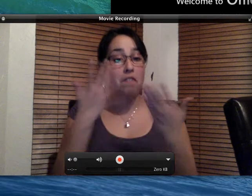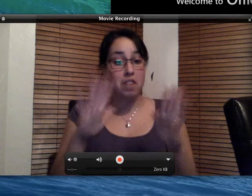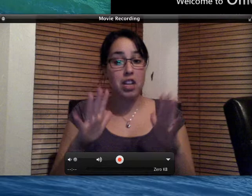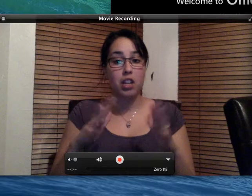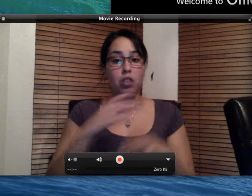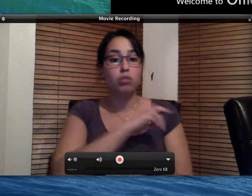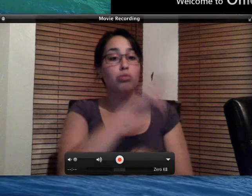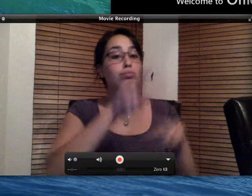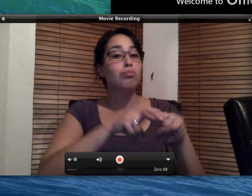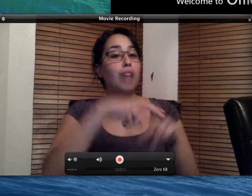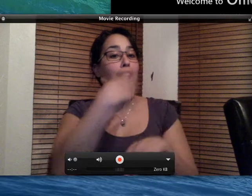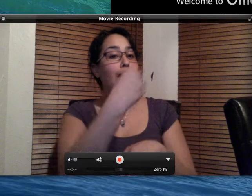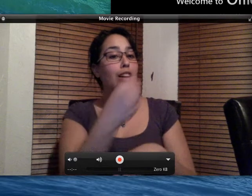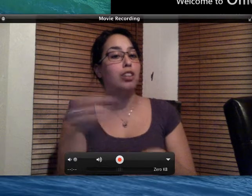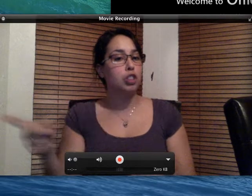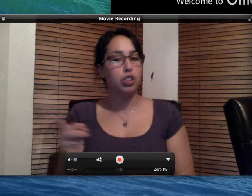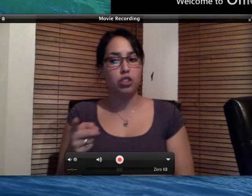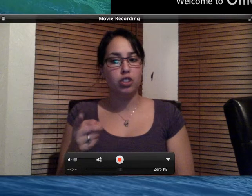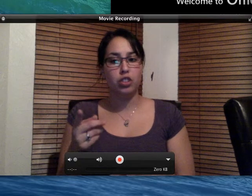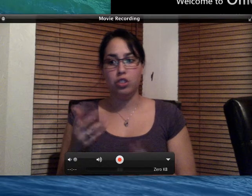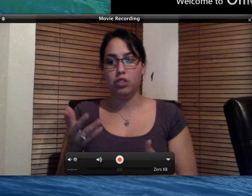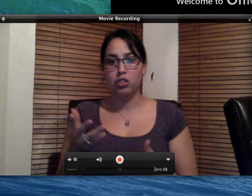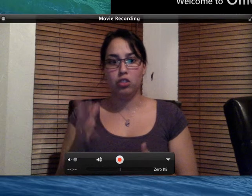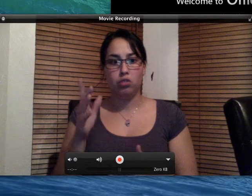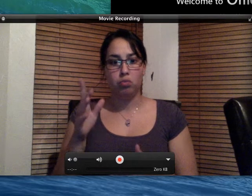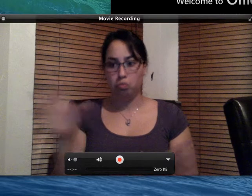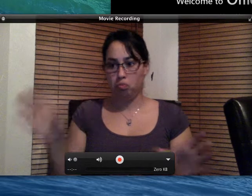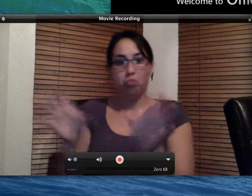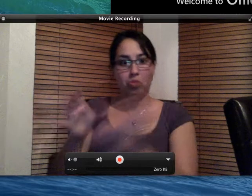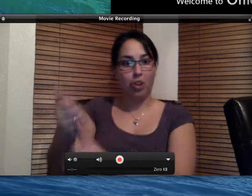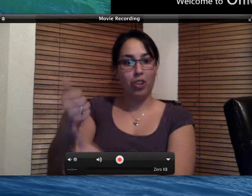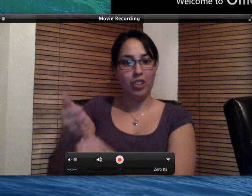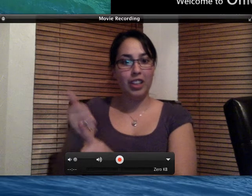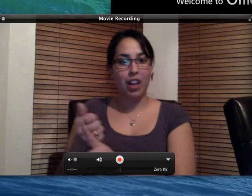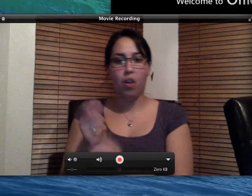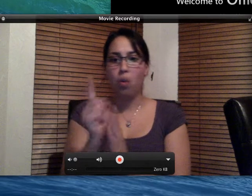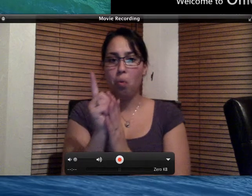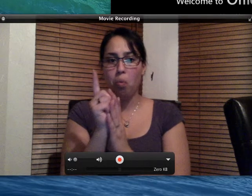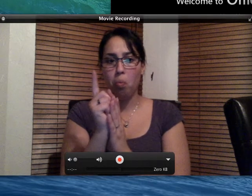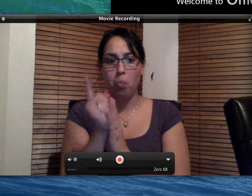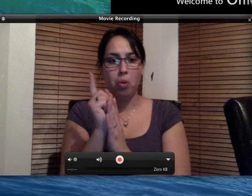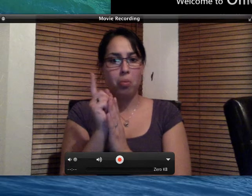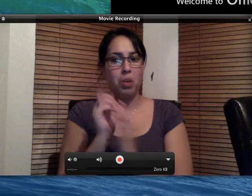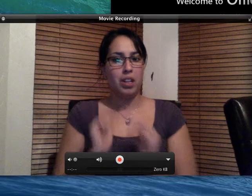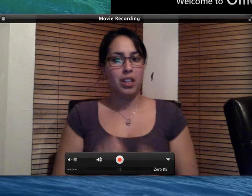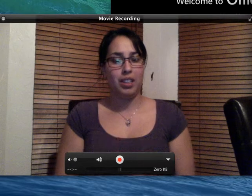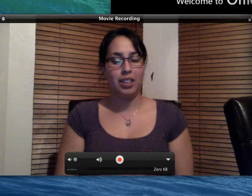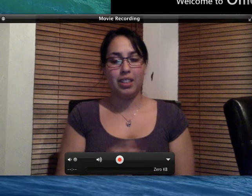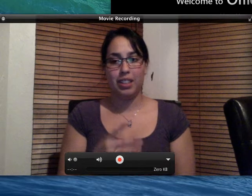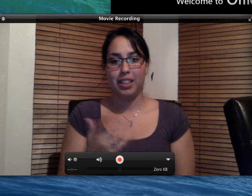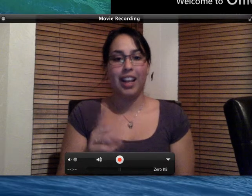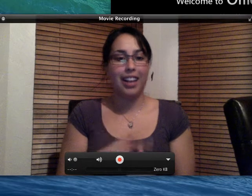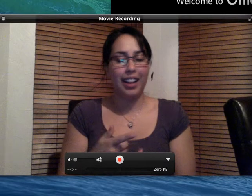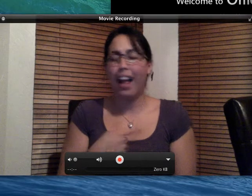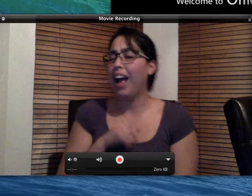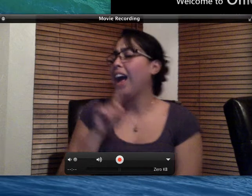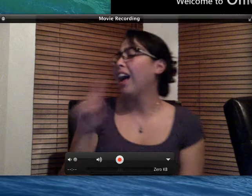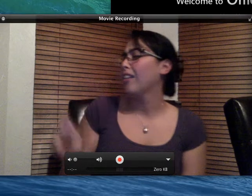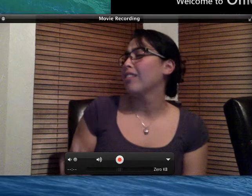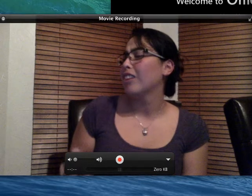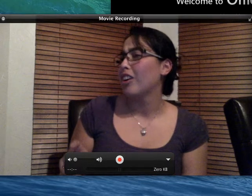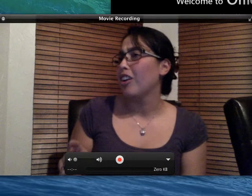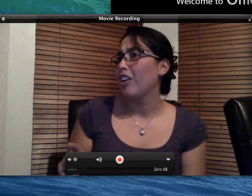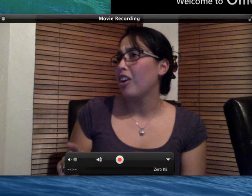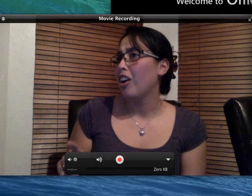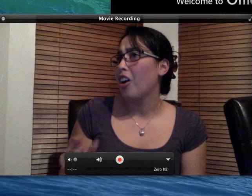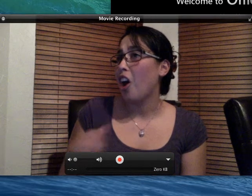minute. And I said to her, are you just doing this all the time? She